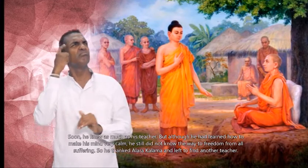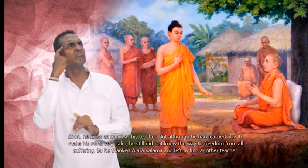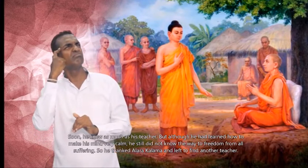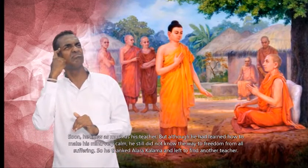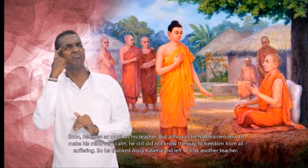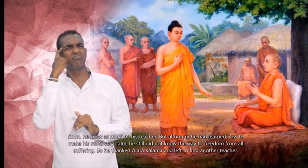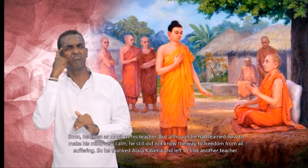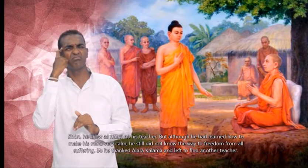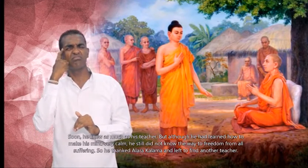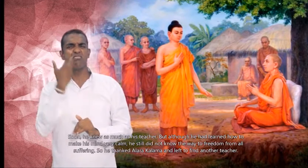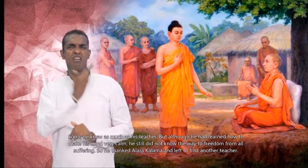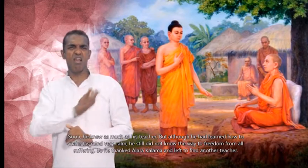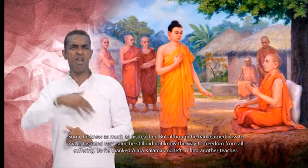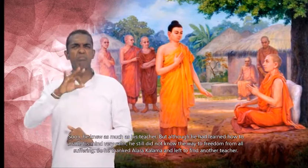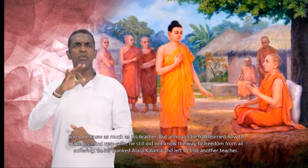left to find another teacher.